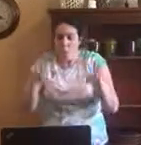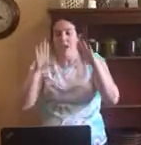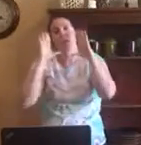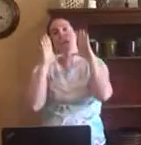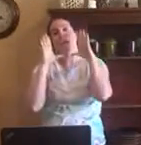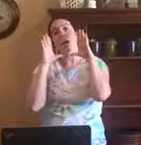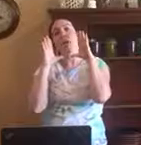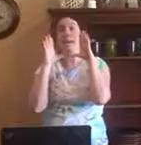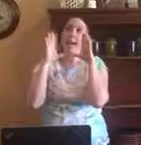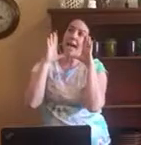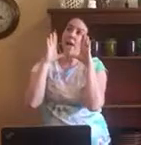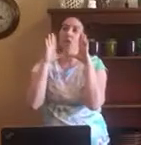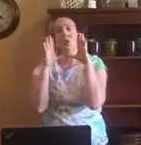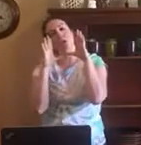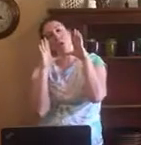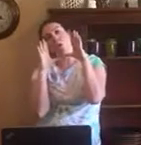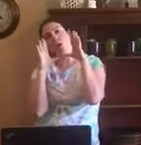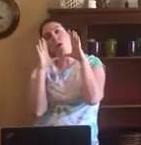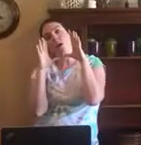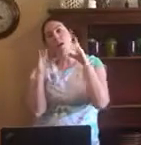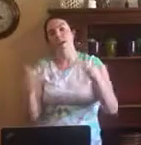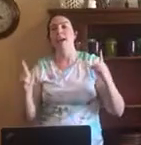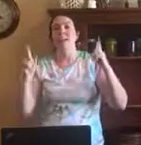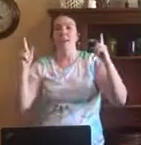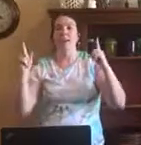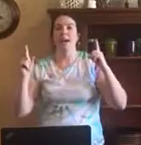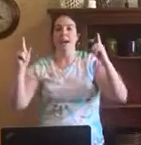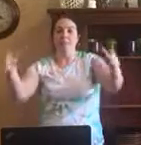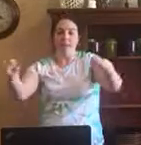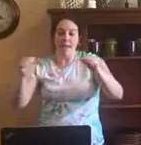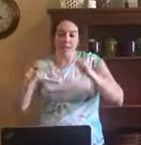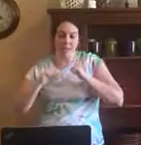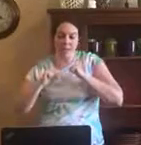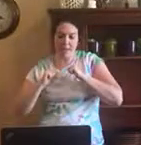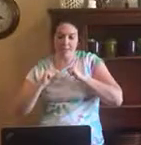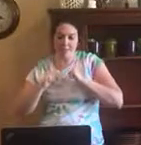wanna shout it out to the world that God made me,